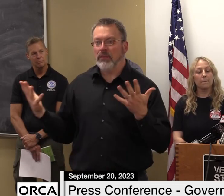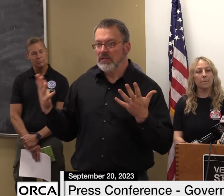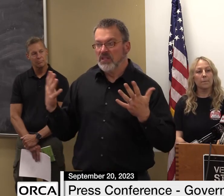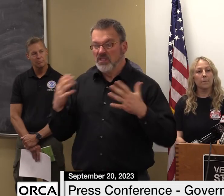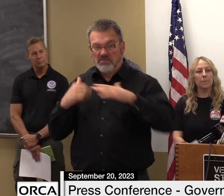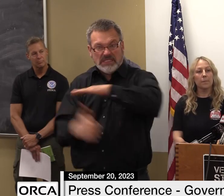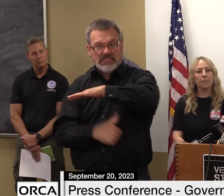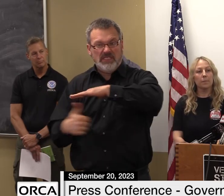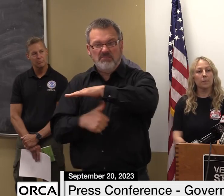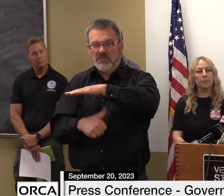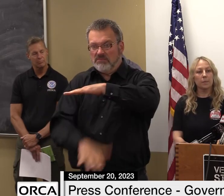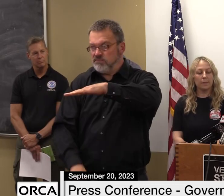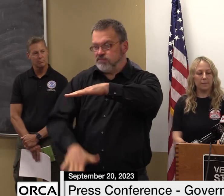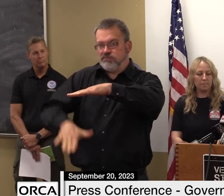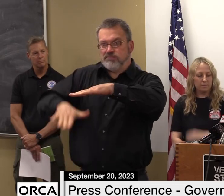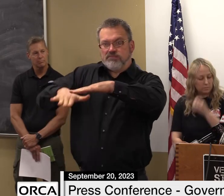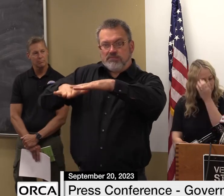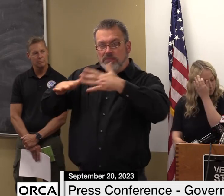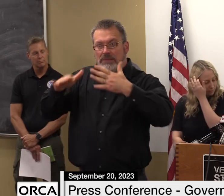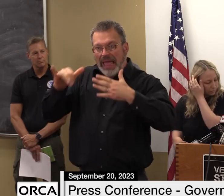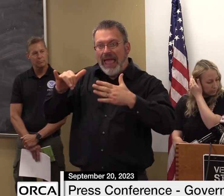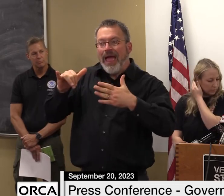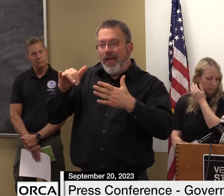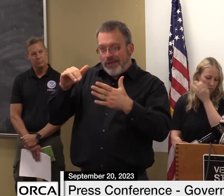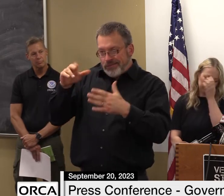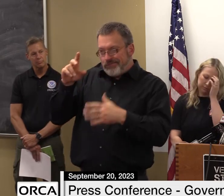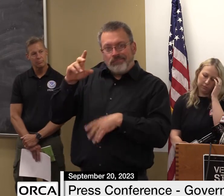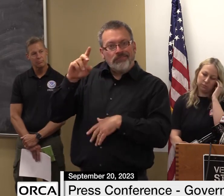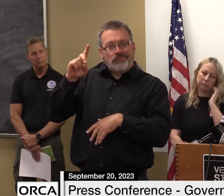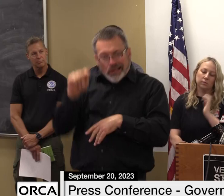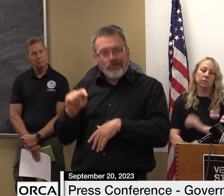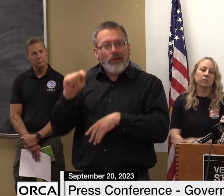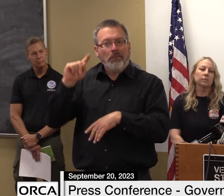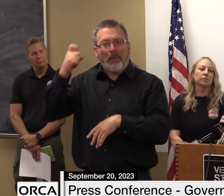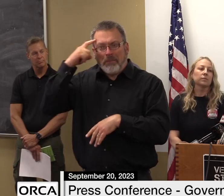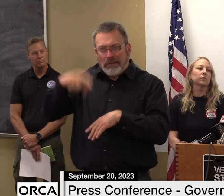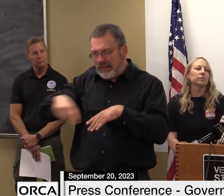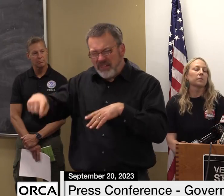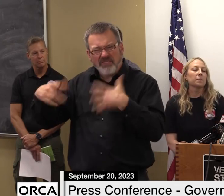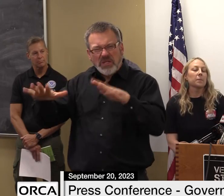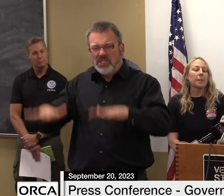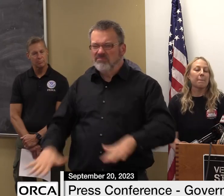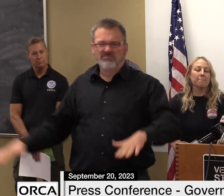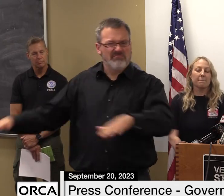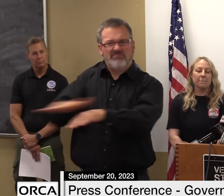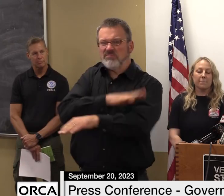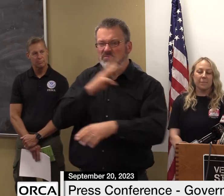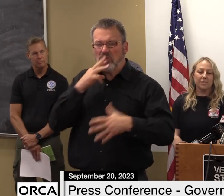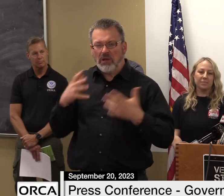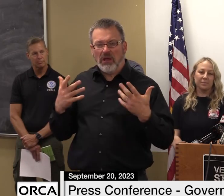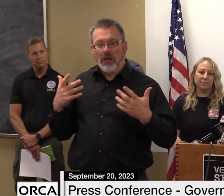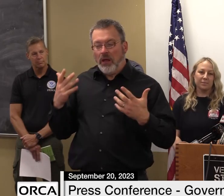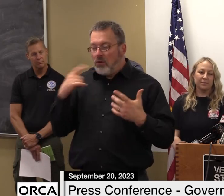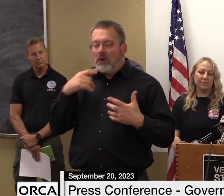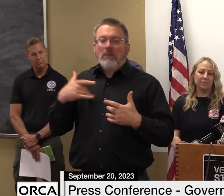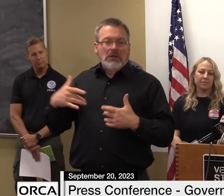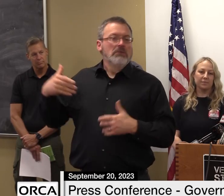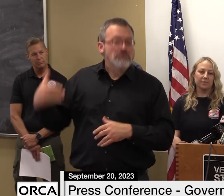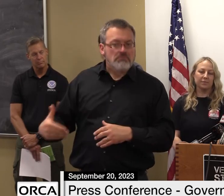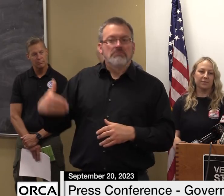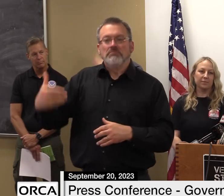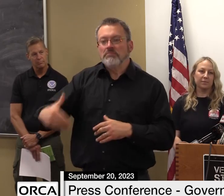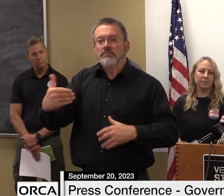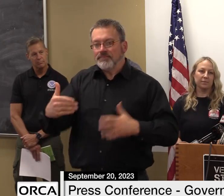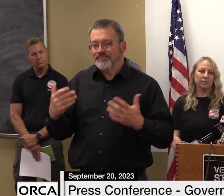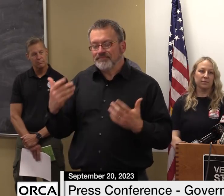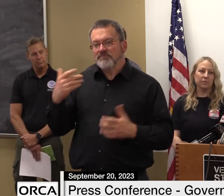Winooski River through downtown Montpelier. Water in the basement is a fact of life for us. We knew to watch the informal river gauge on the side